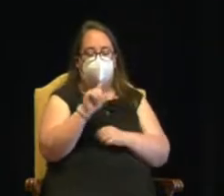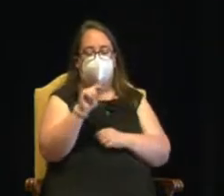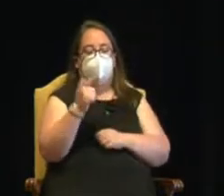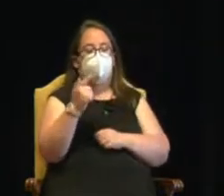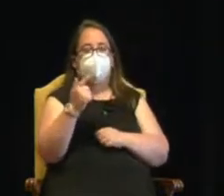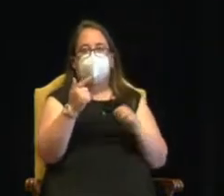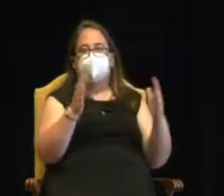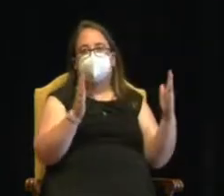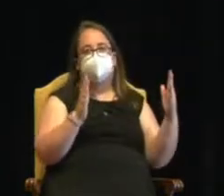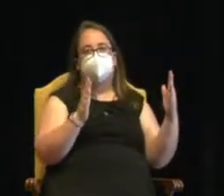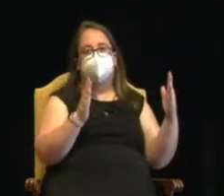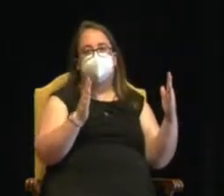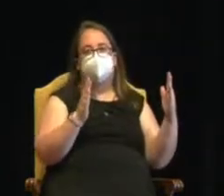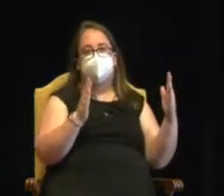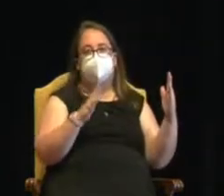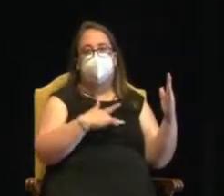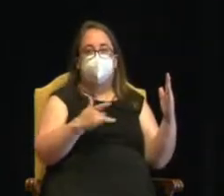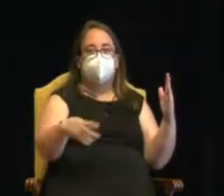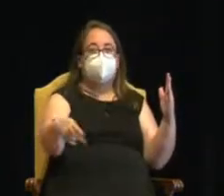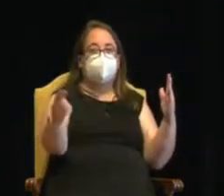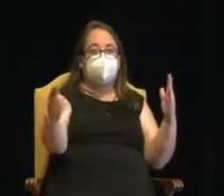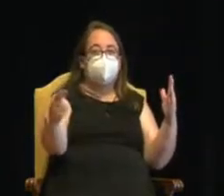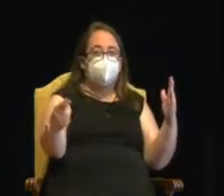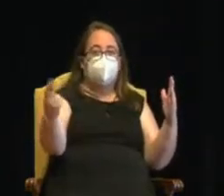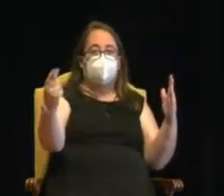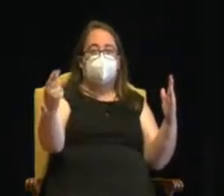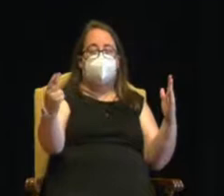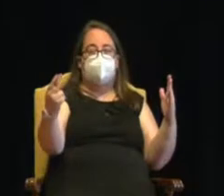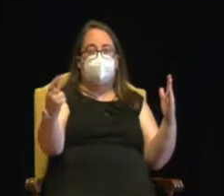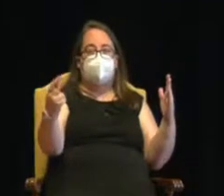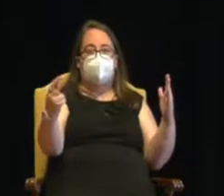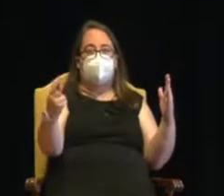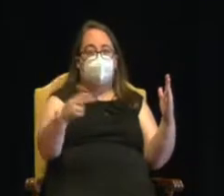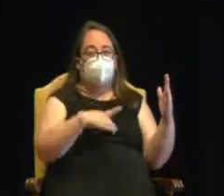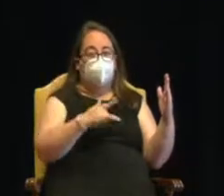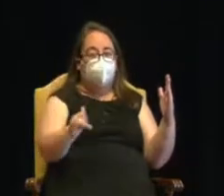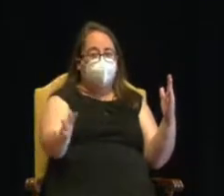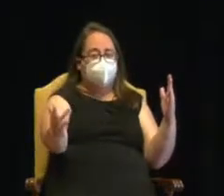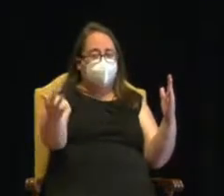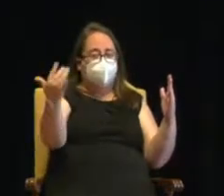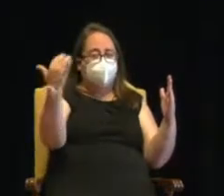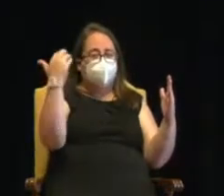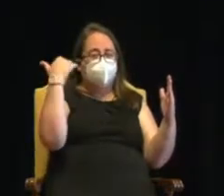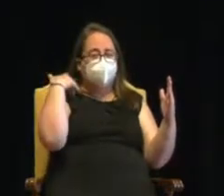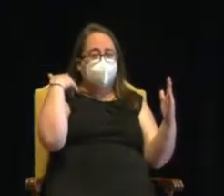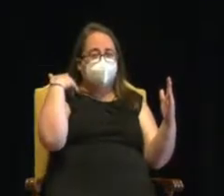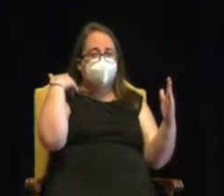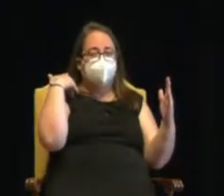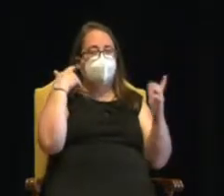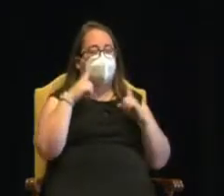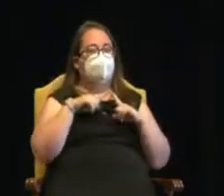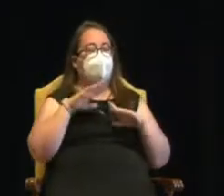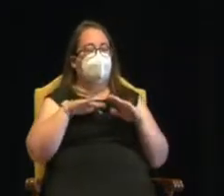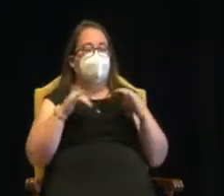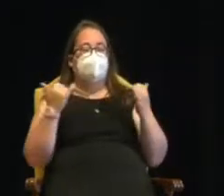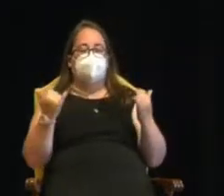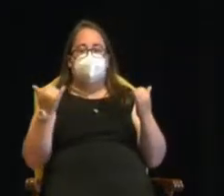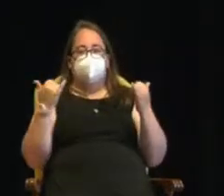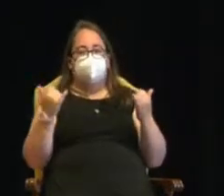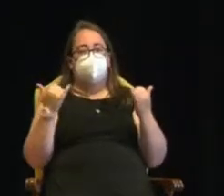2021, that feels historic. Doesn't that feel like a really long time ago? like it's completely different. And now